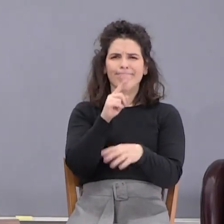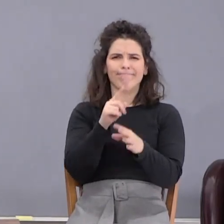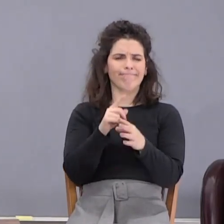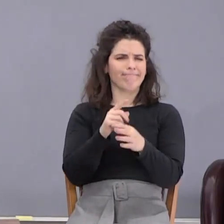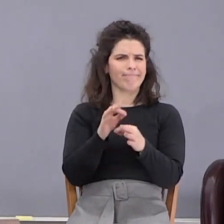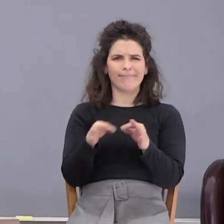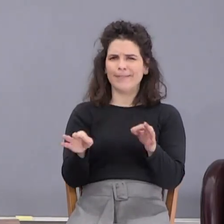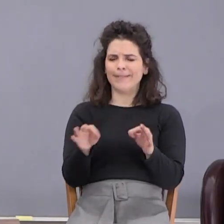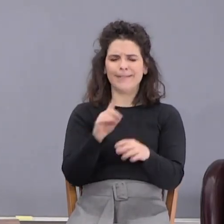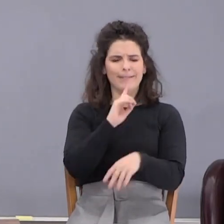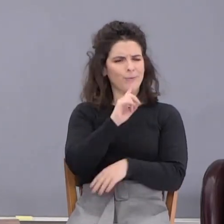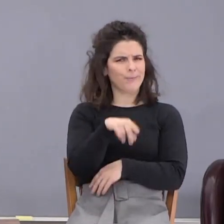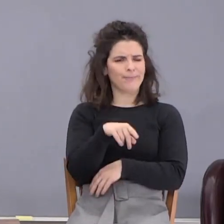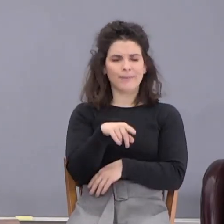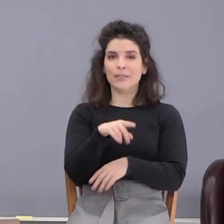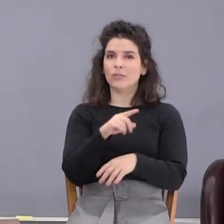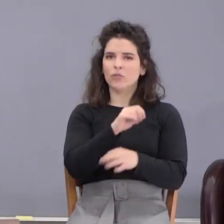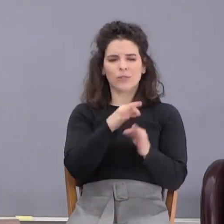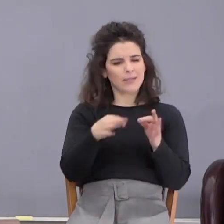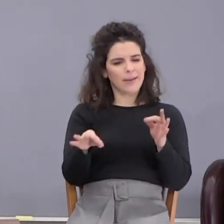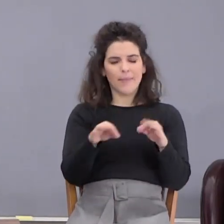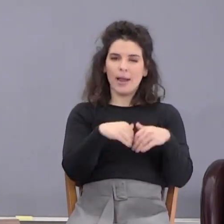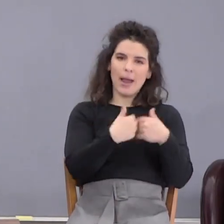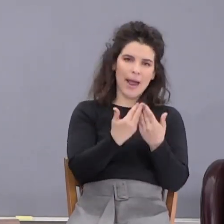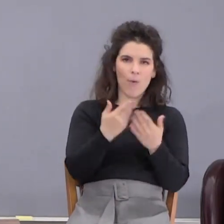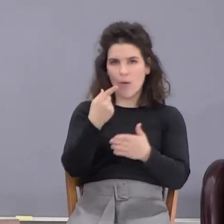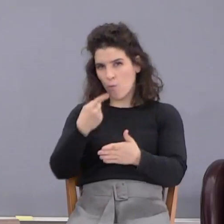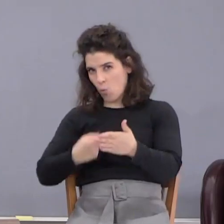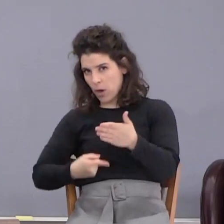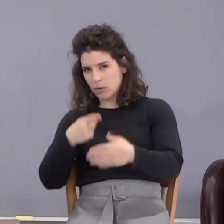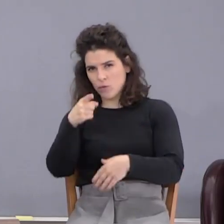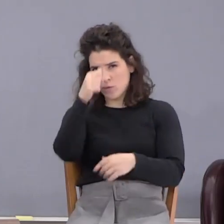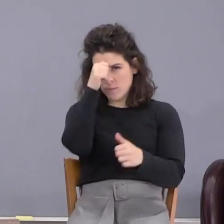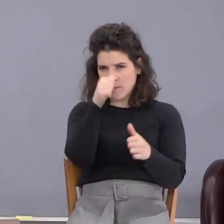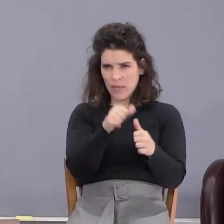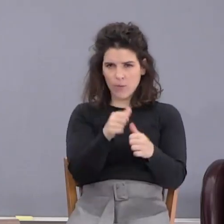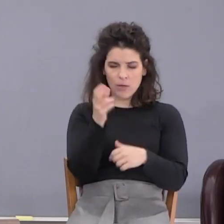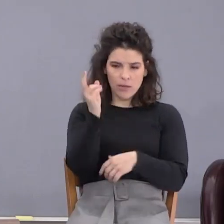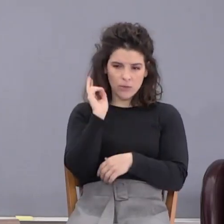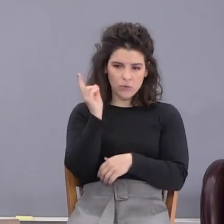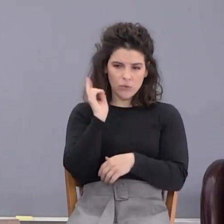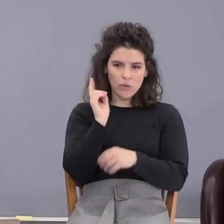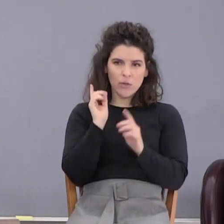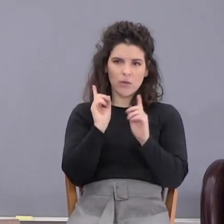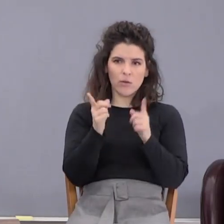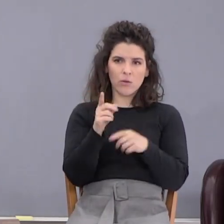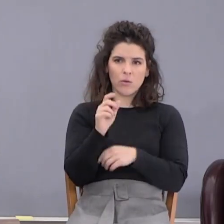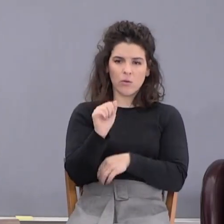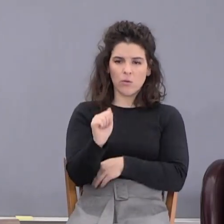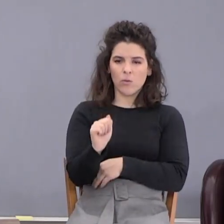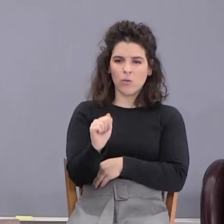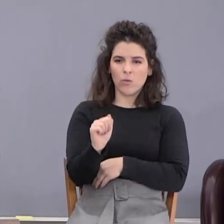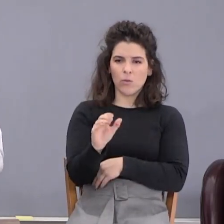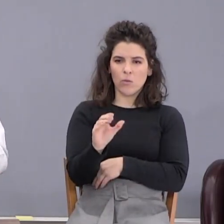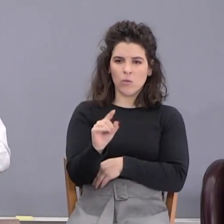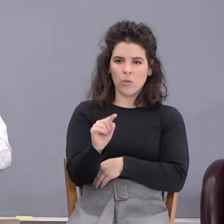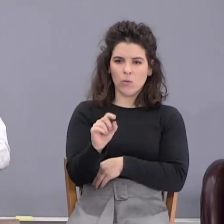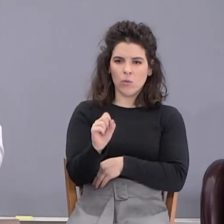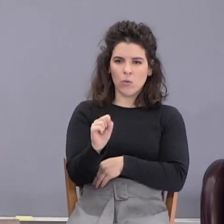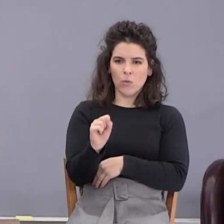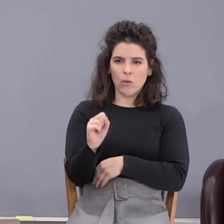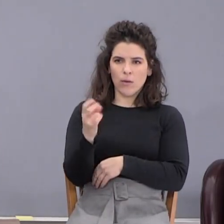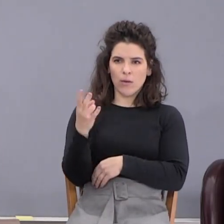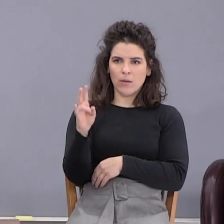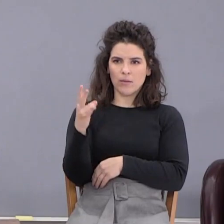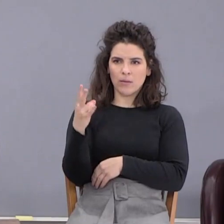statement, how and what? Now, do you remember historically? Go to Acts chapter 17. Remember, in